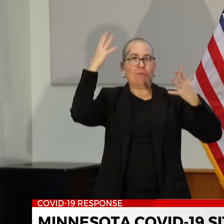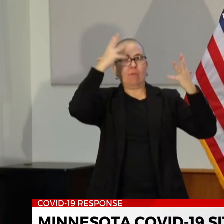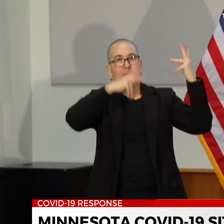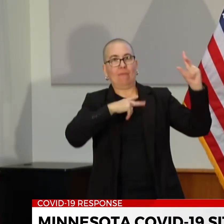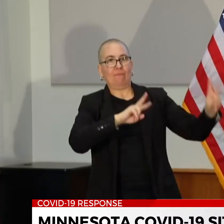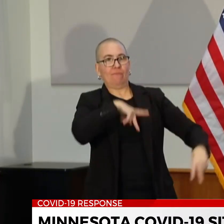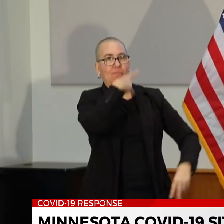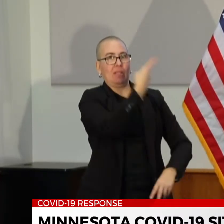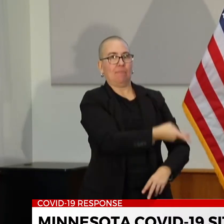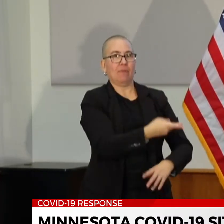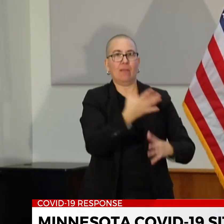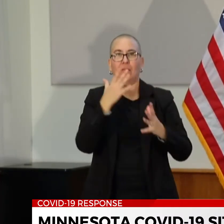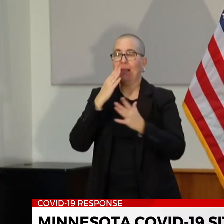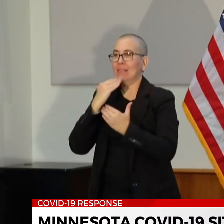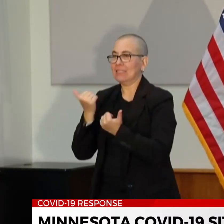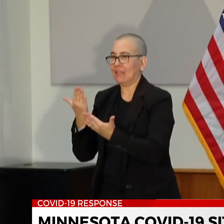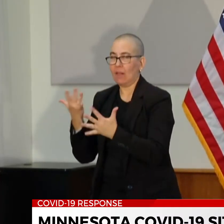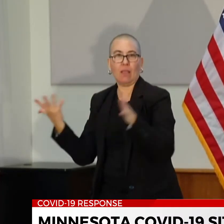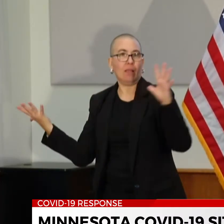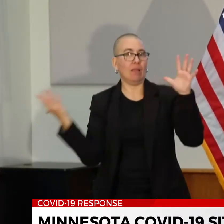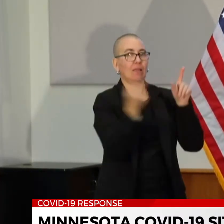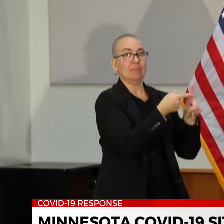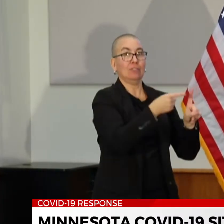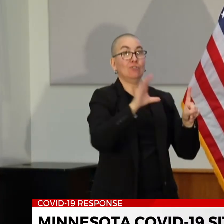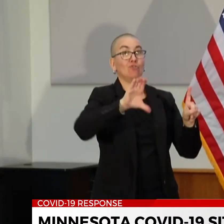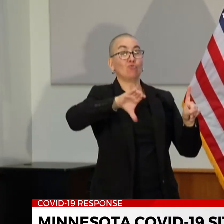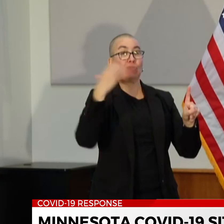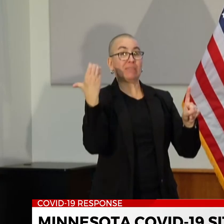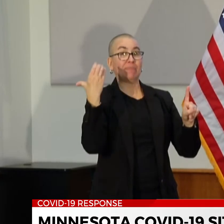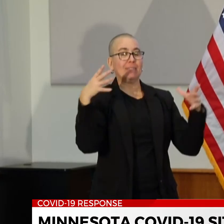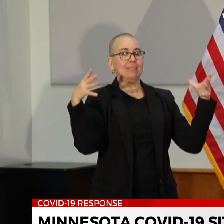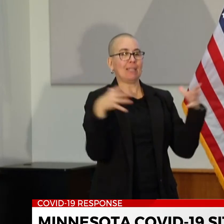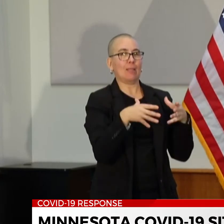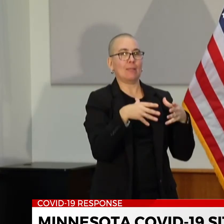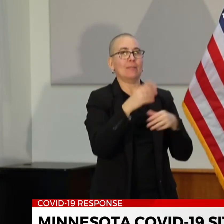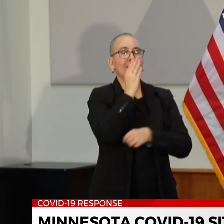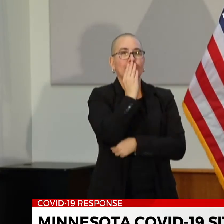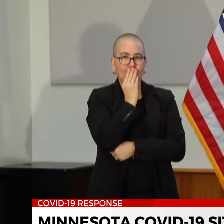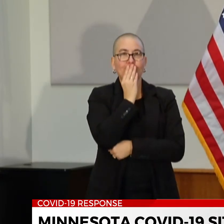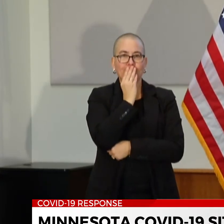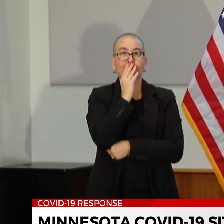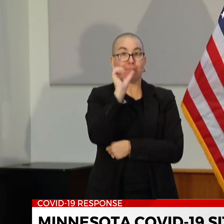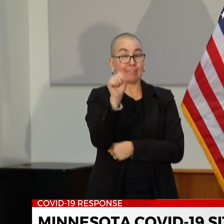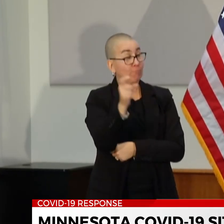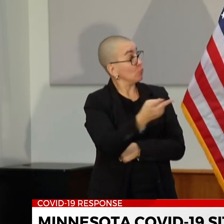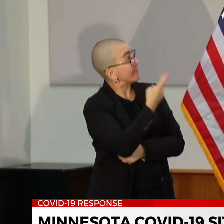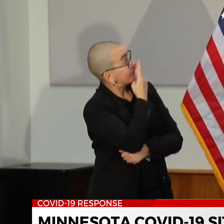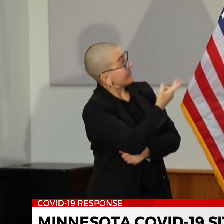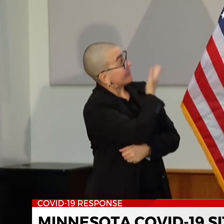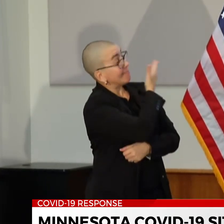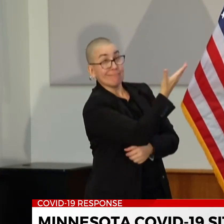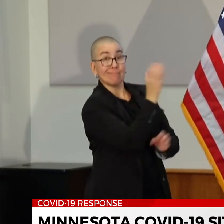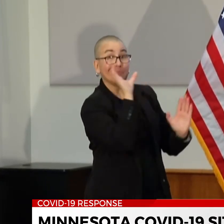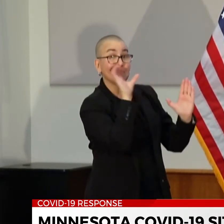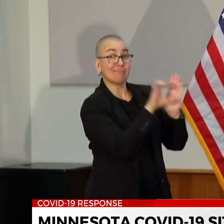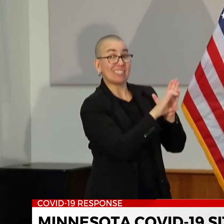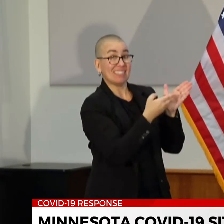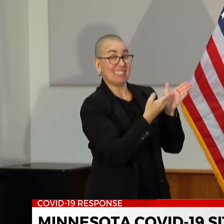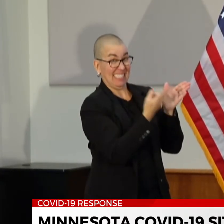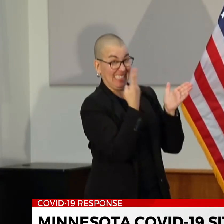No, the question is a good one. The question is about Christmas and gatherings. I think you're going to see the lags coming in. I do think, you know, and